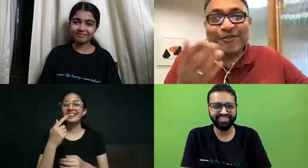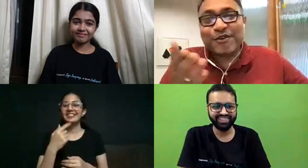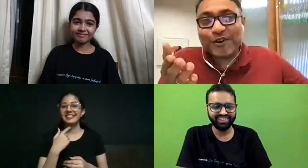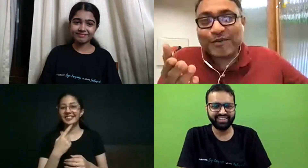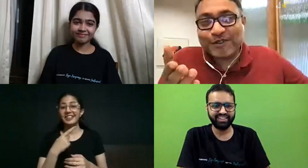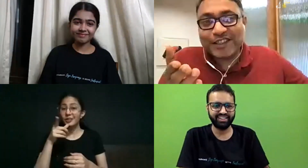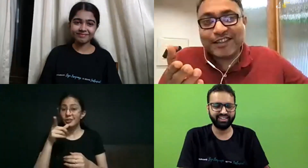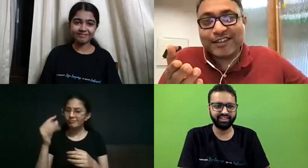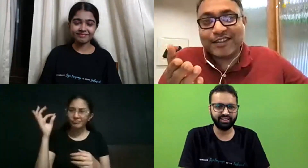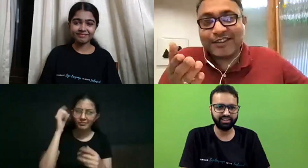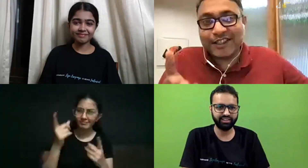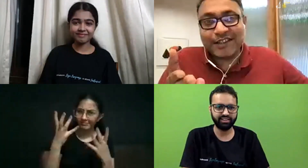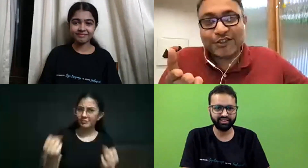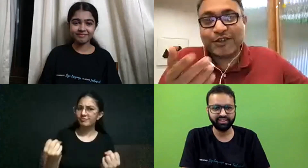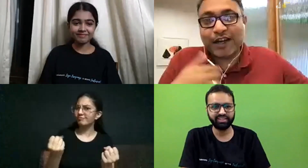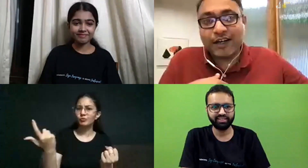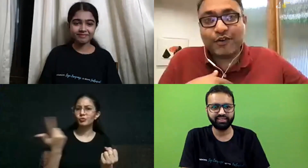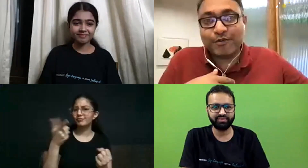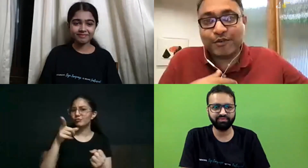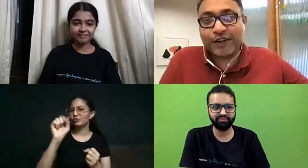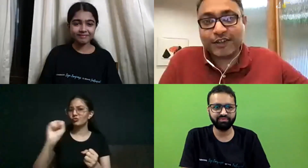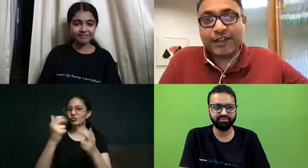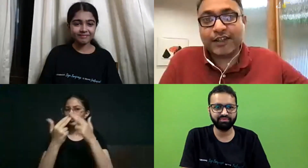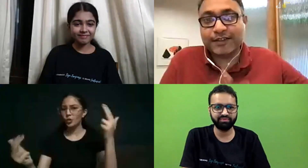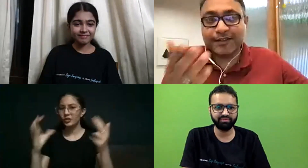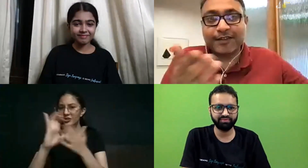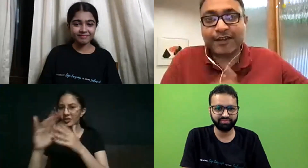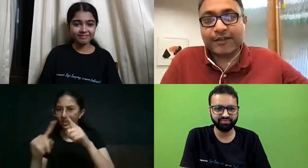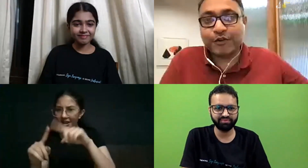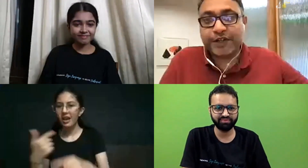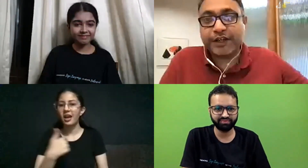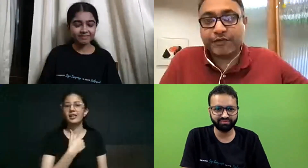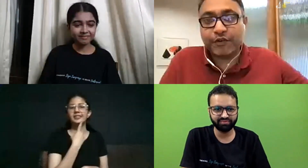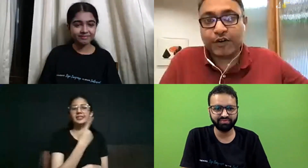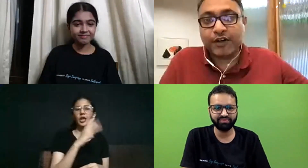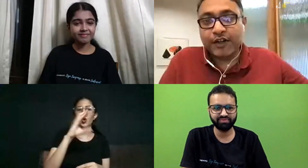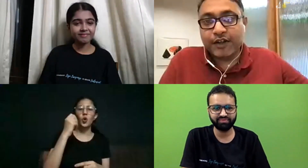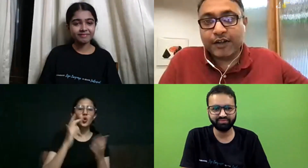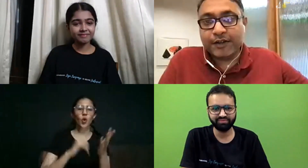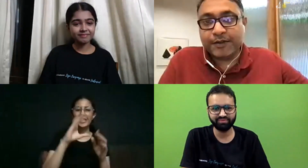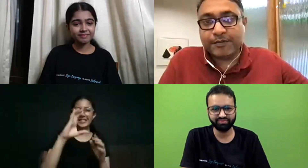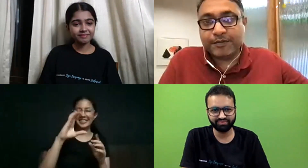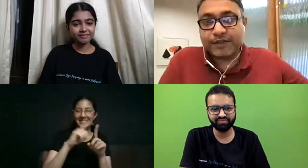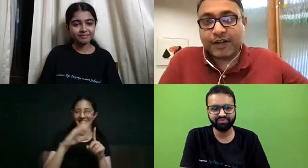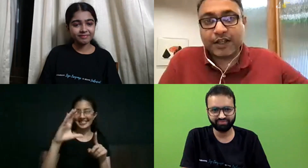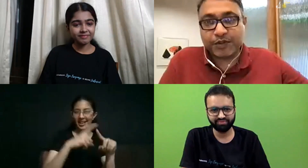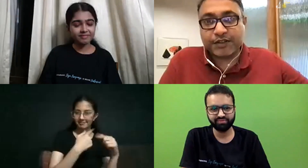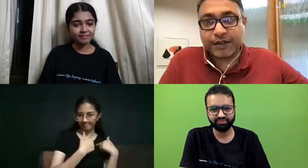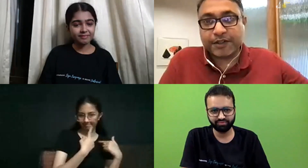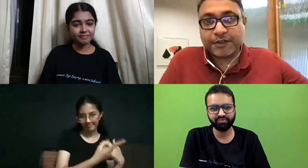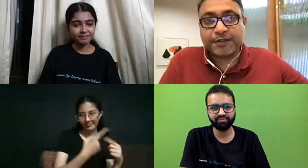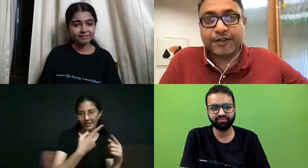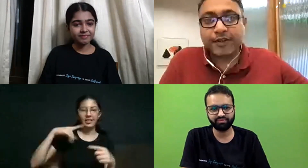Rahul, you want to talk about the Chetna story, and I'll talk about Coin DCX, right? What we did for the last